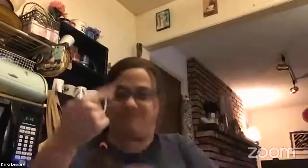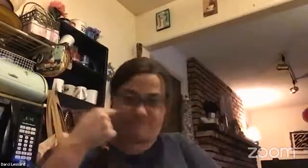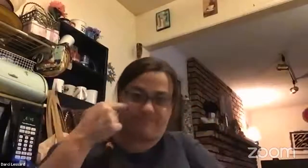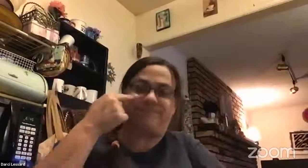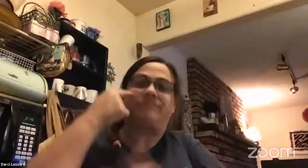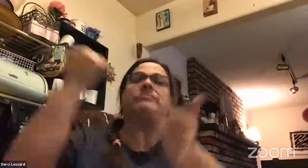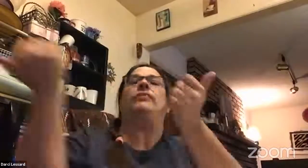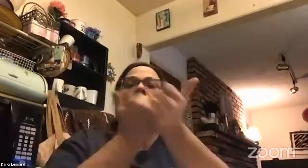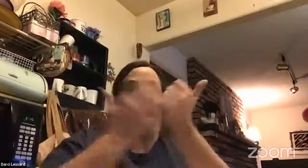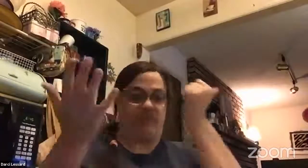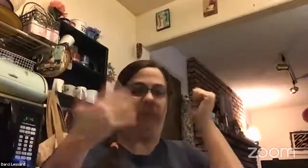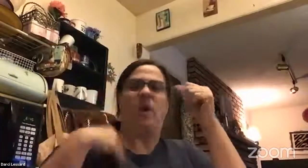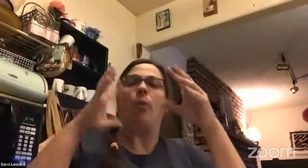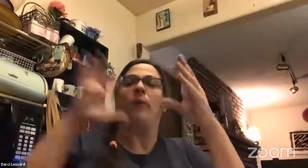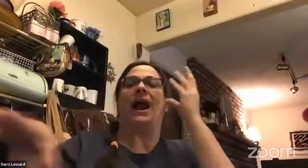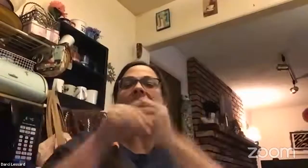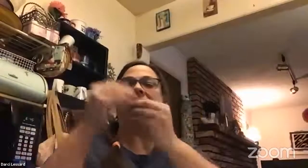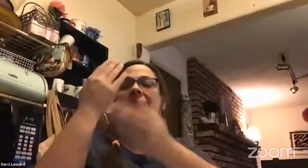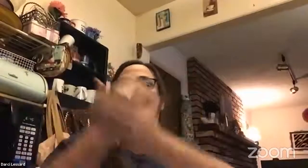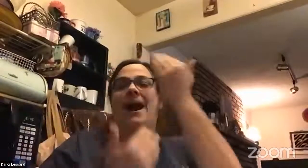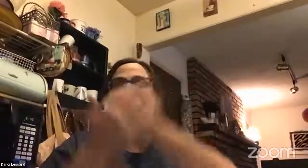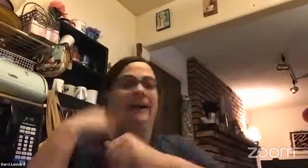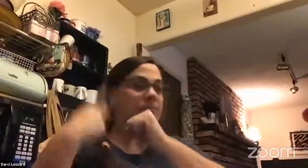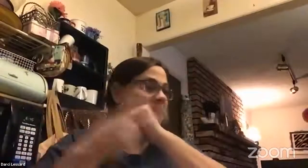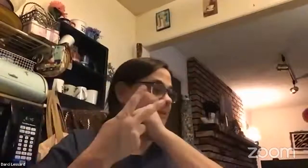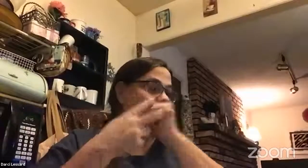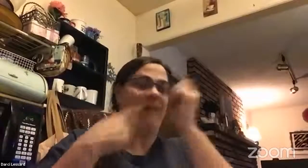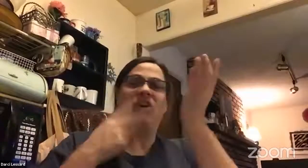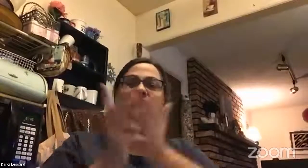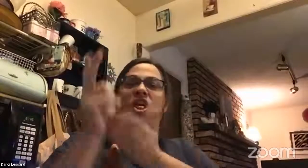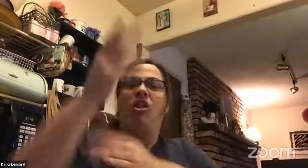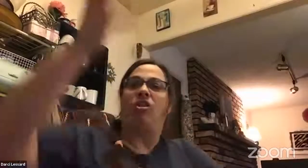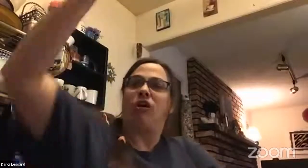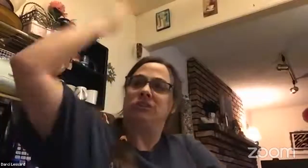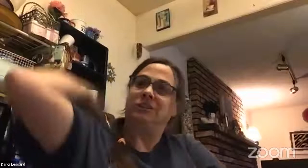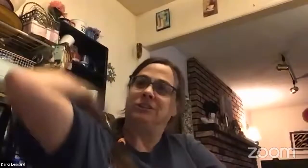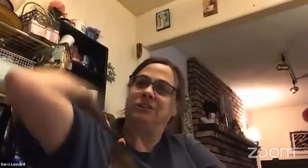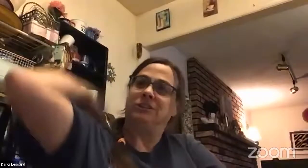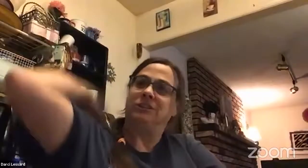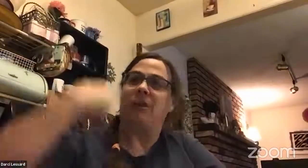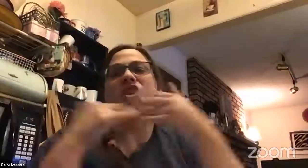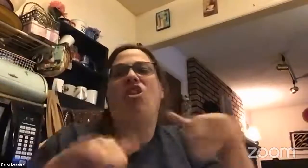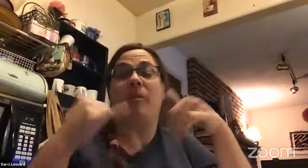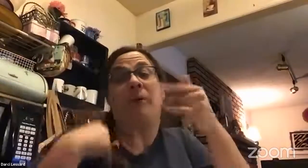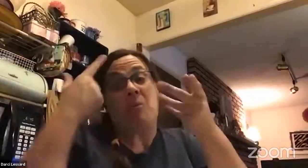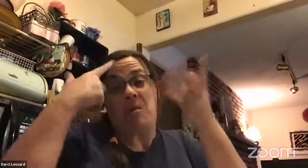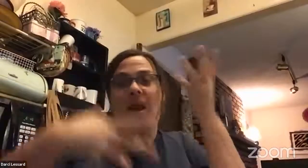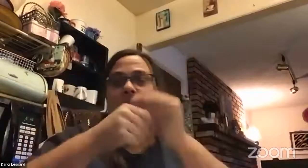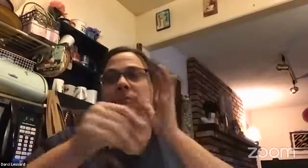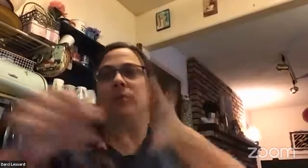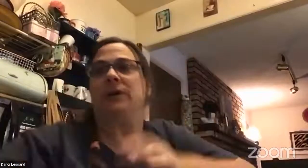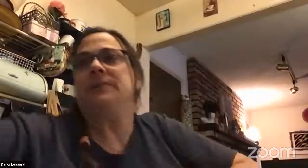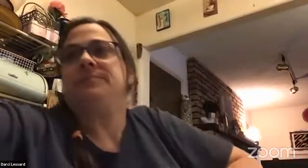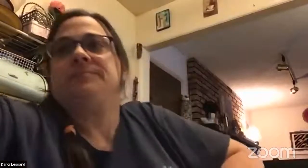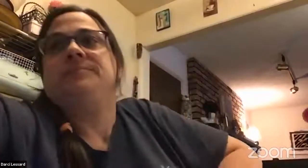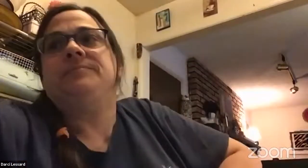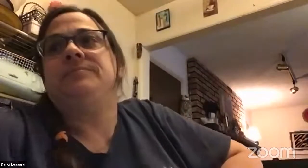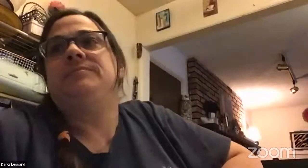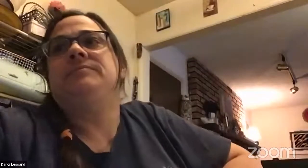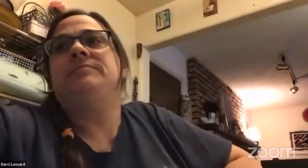things, activities, all of that comes through via the eye. Our hands, I'm going to save and kind of cut those out later on, but this is what I